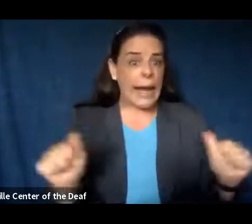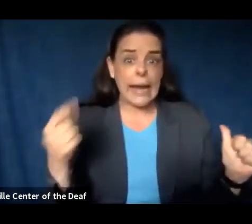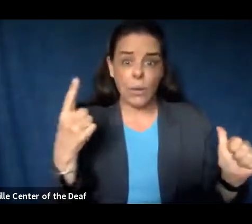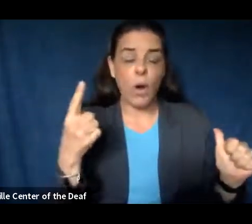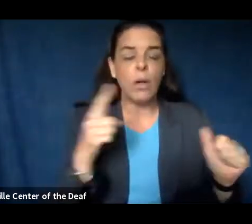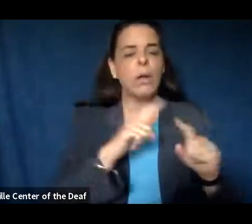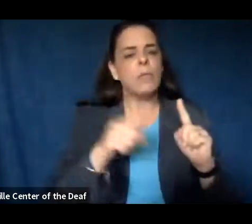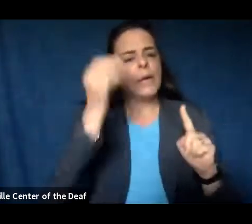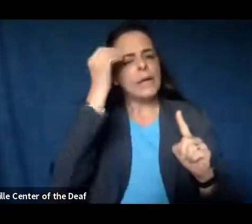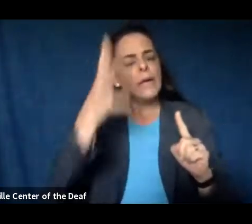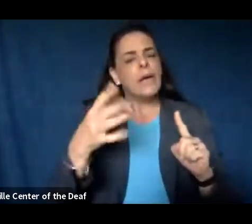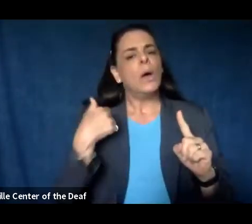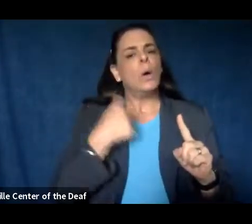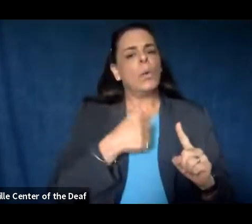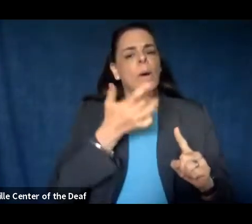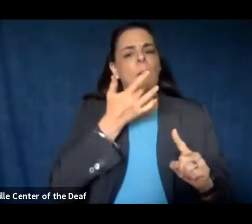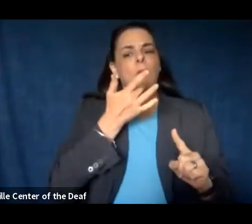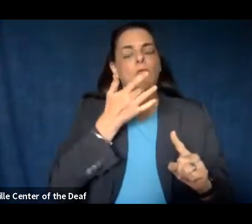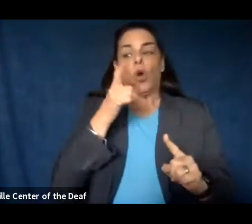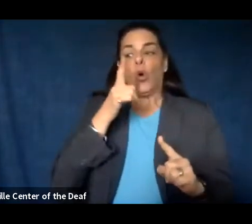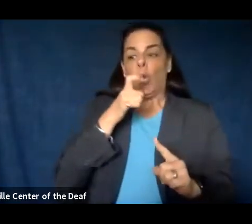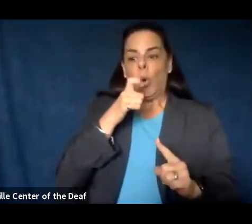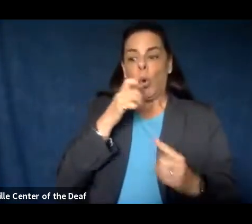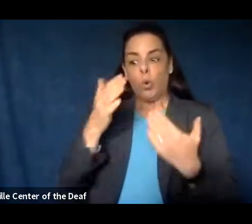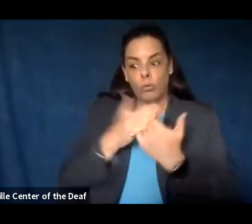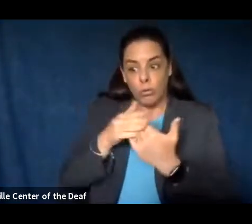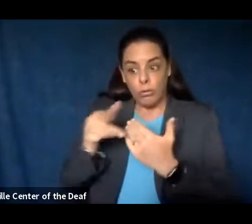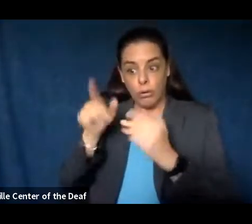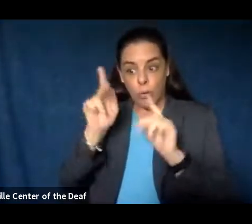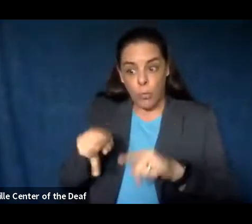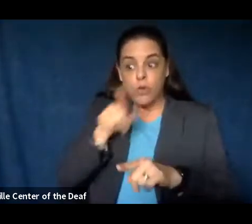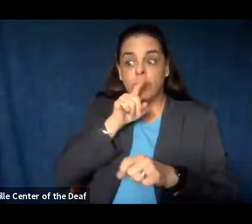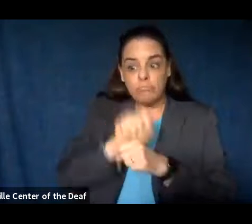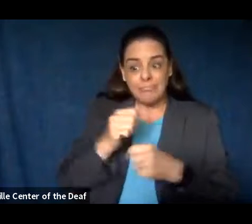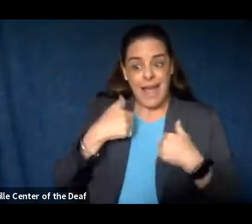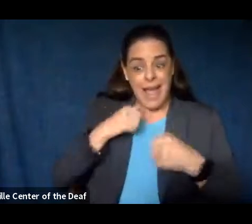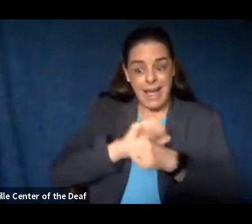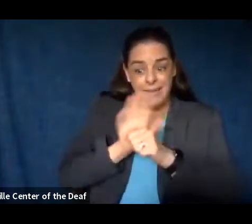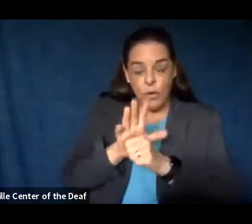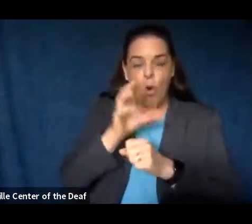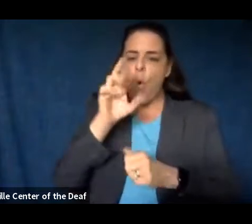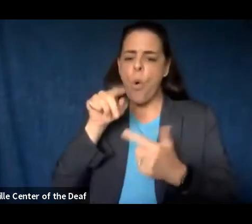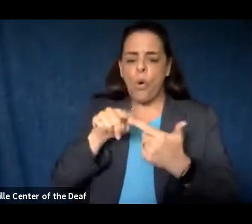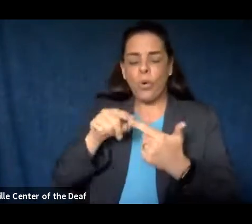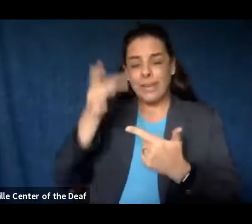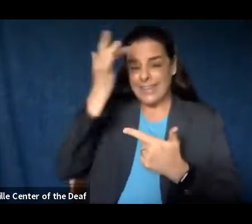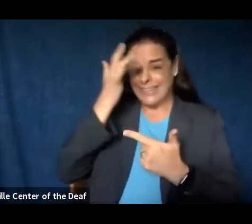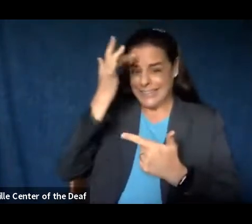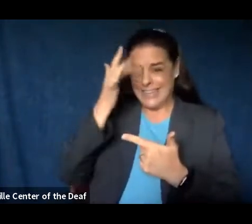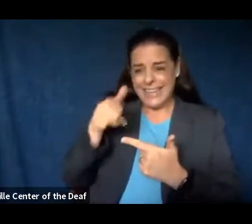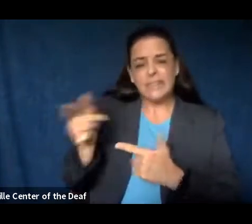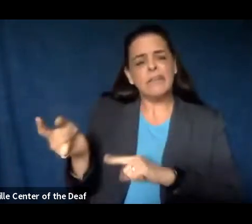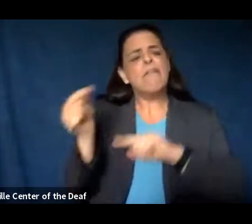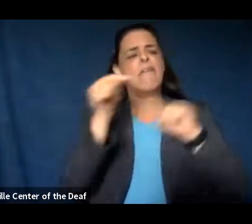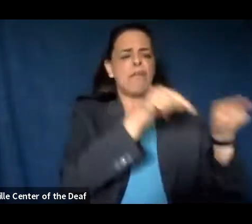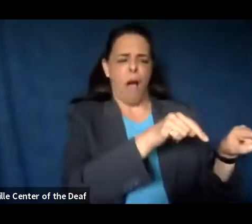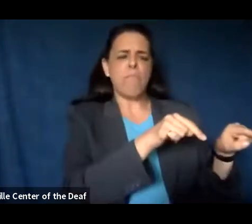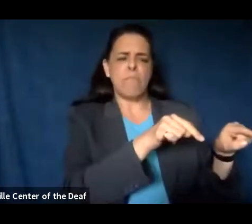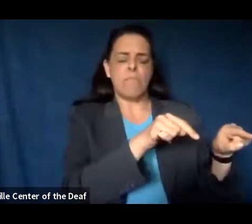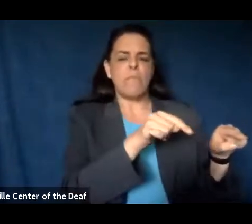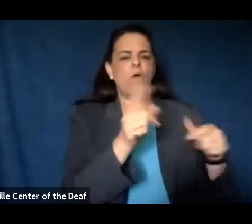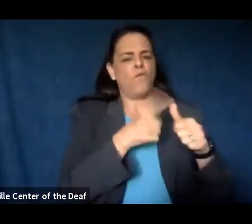who have had close contact with a confirmed case to come get tested. The public can drive through and walk up to get